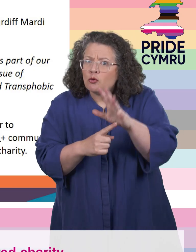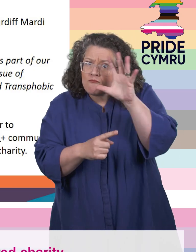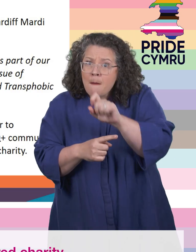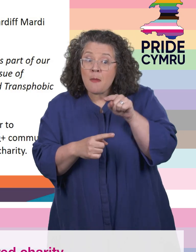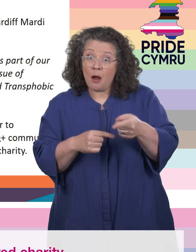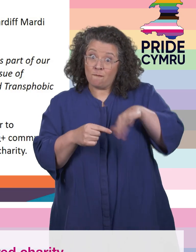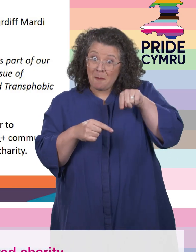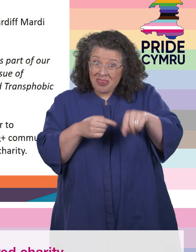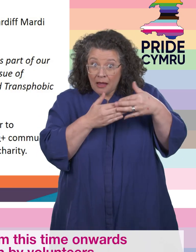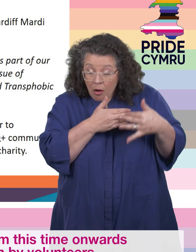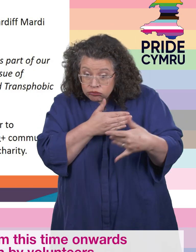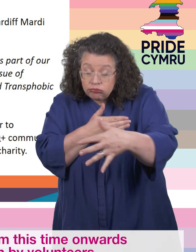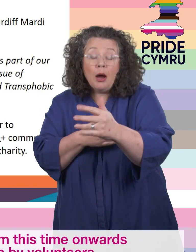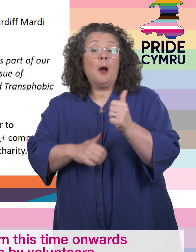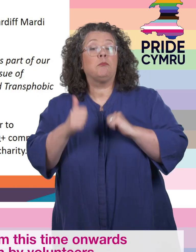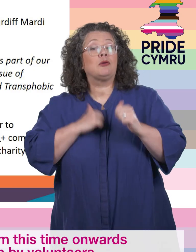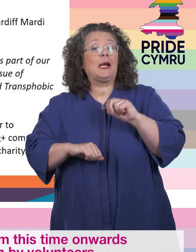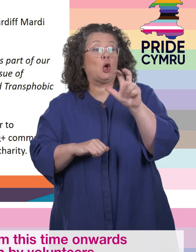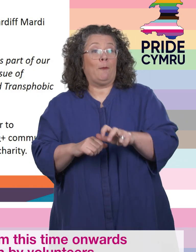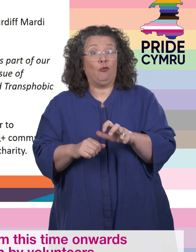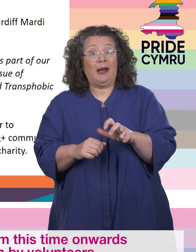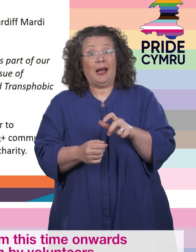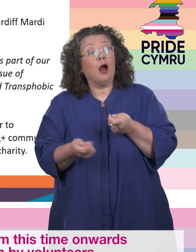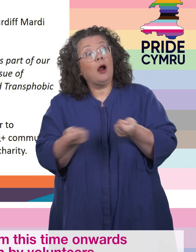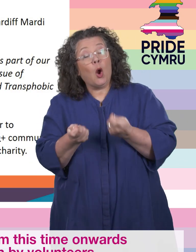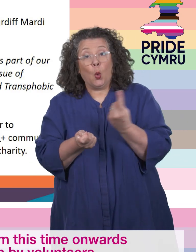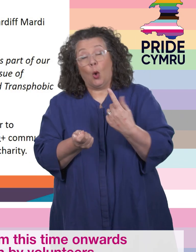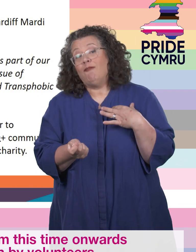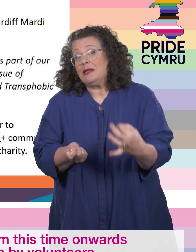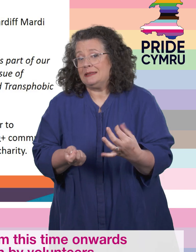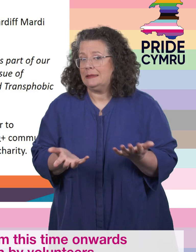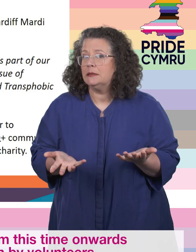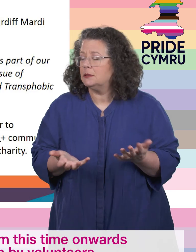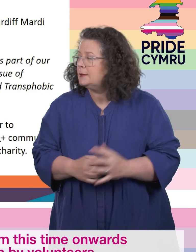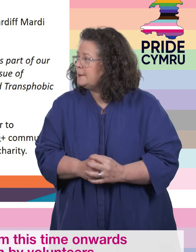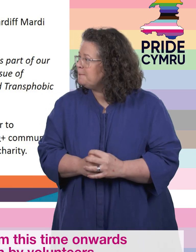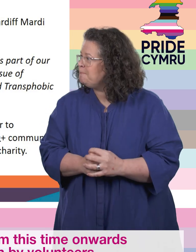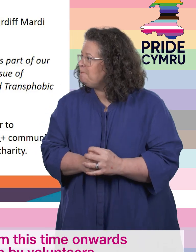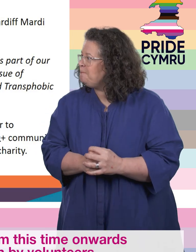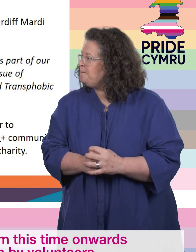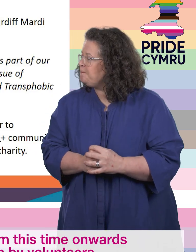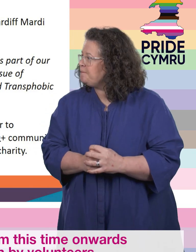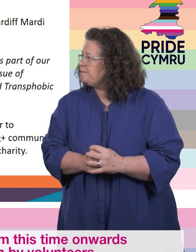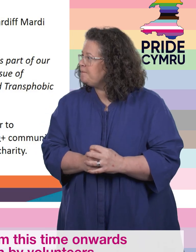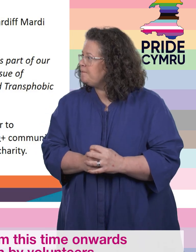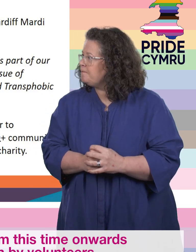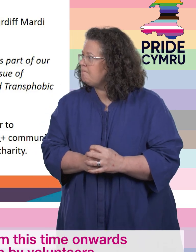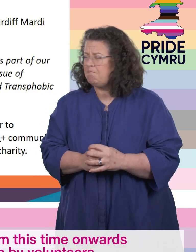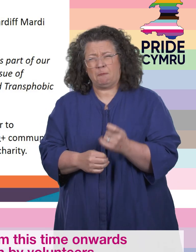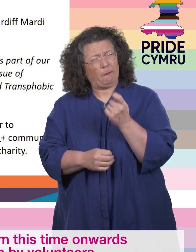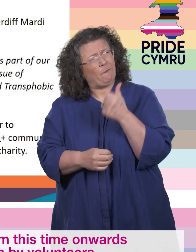becomes a registered charity. And it's important to remember from this time onwards that most of Pride Cymru is run